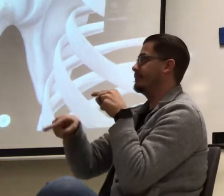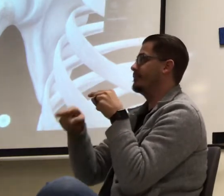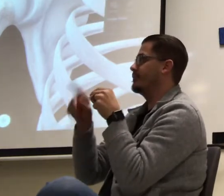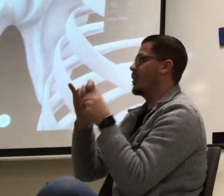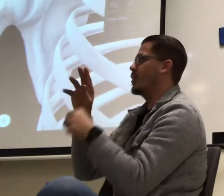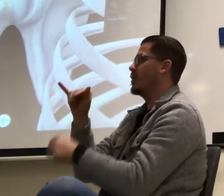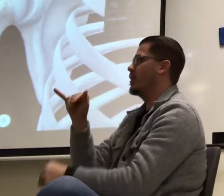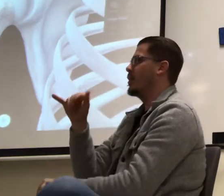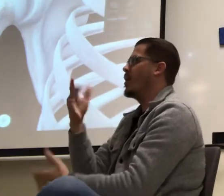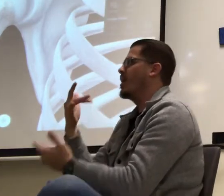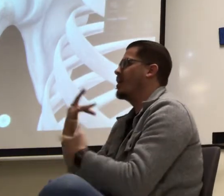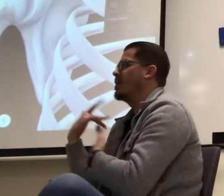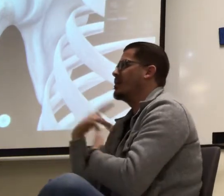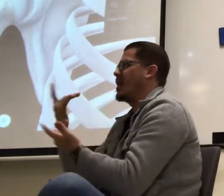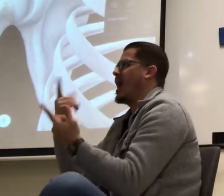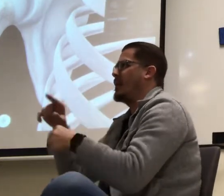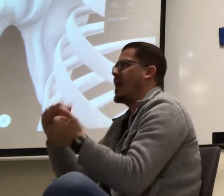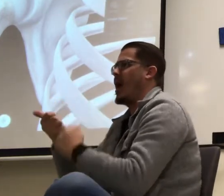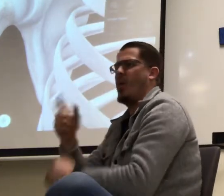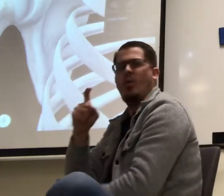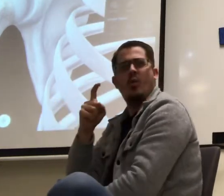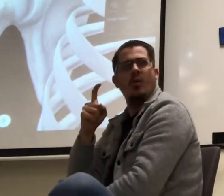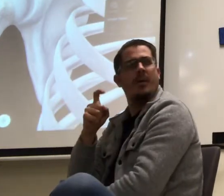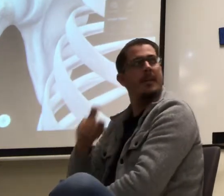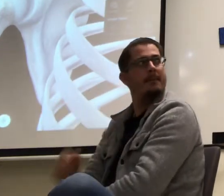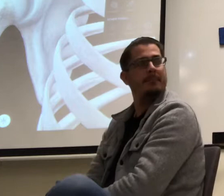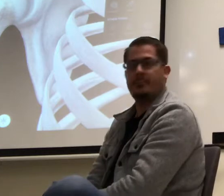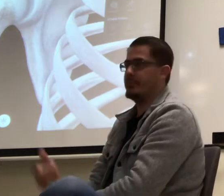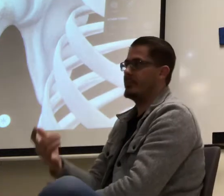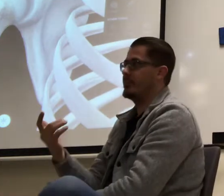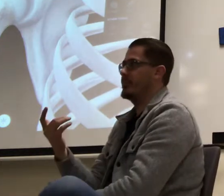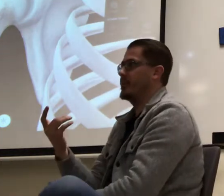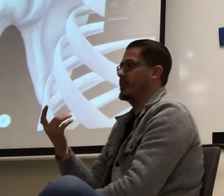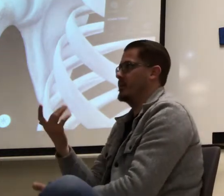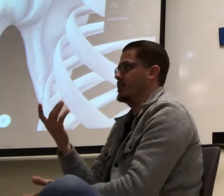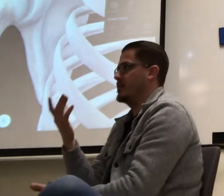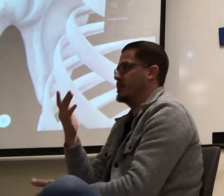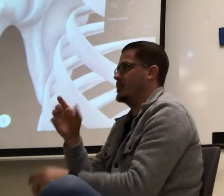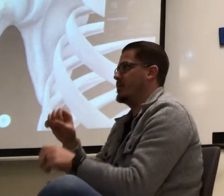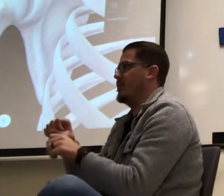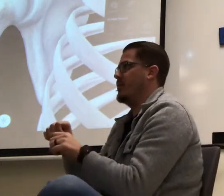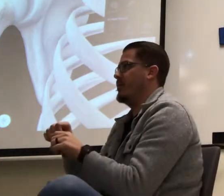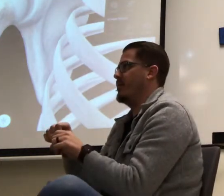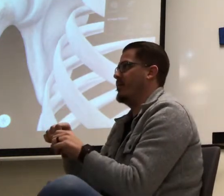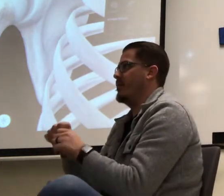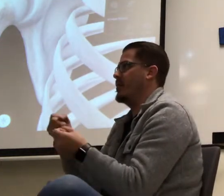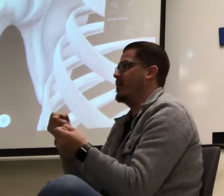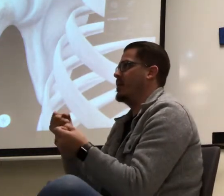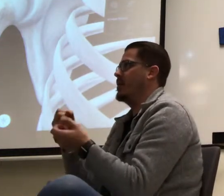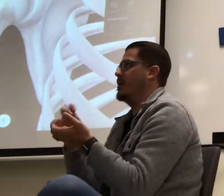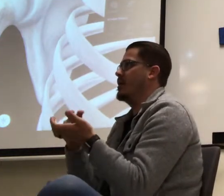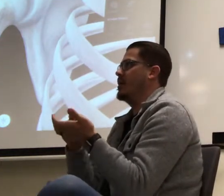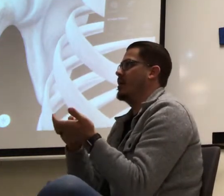What's the common injury in that? Fracture, just what like I've illustrated. I mean,